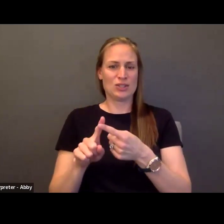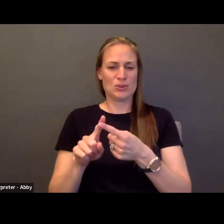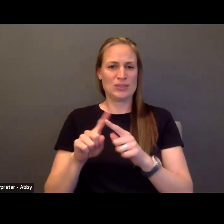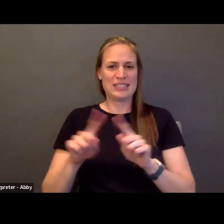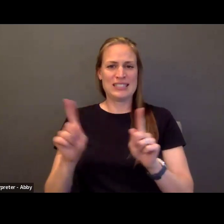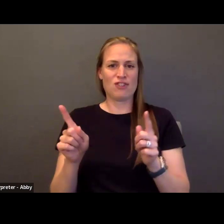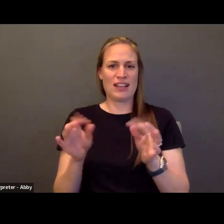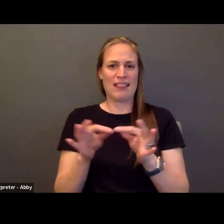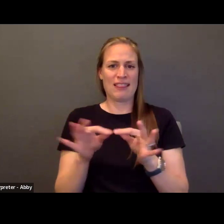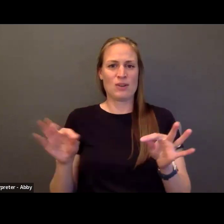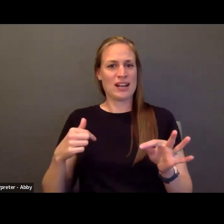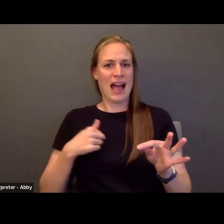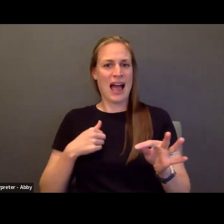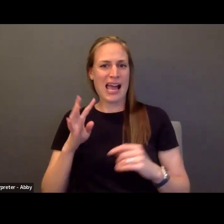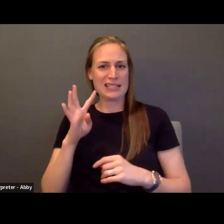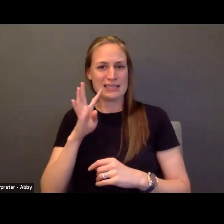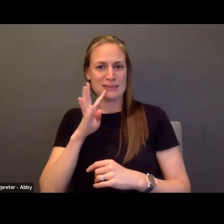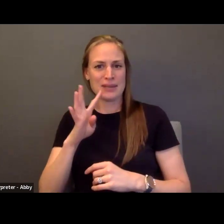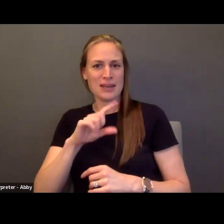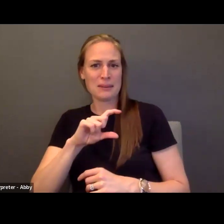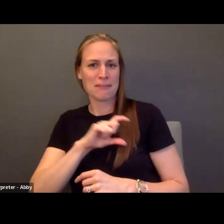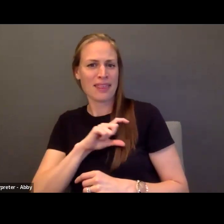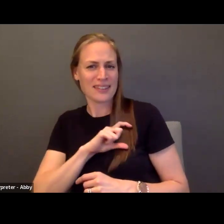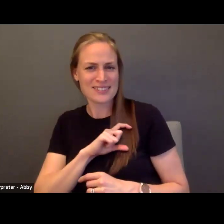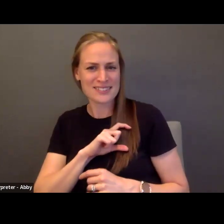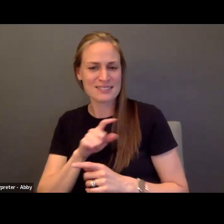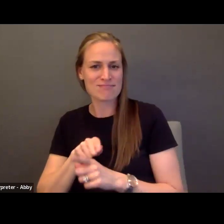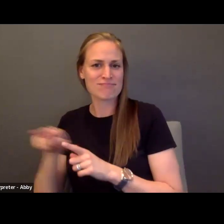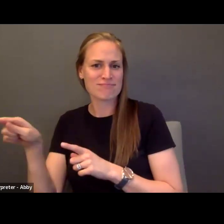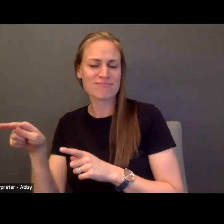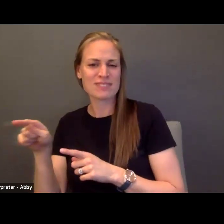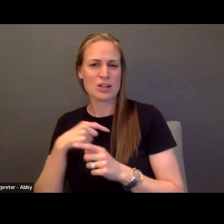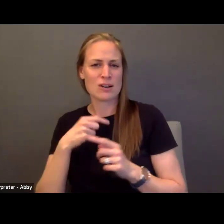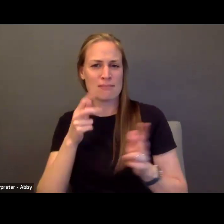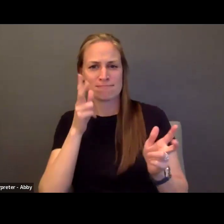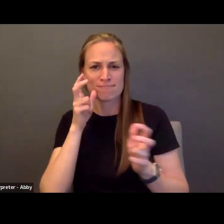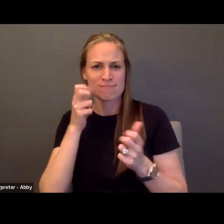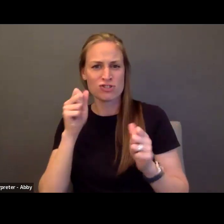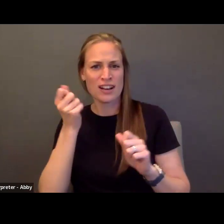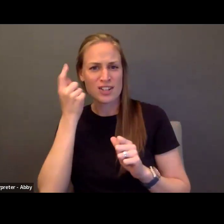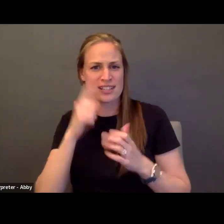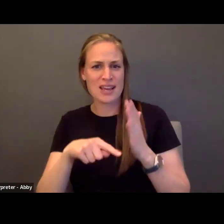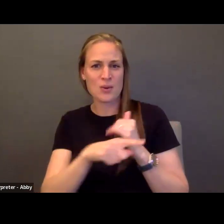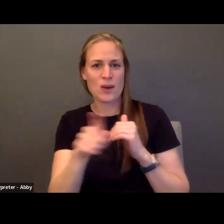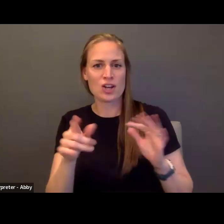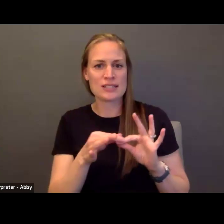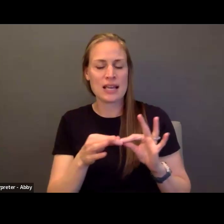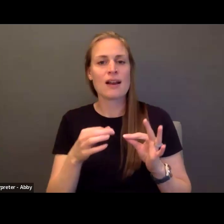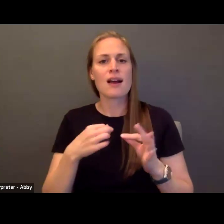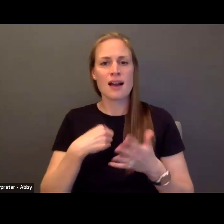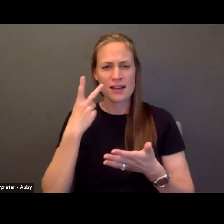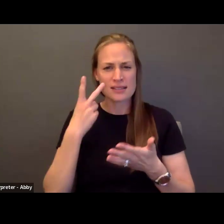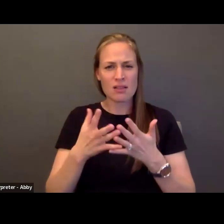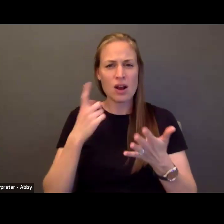to soak up what everybody else is saying. I see lots of concerns, lots of recognition of gaps and